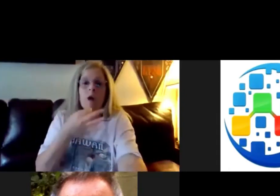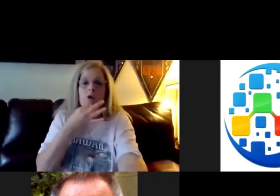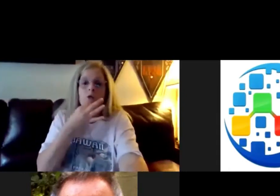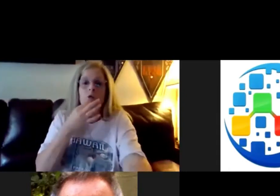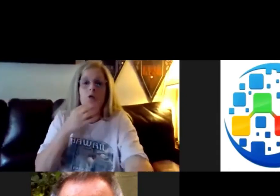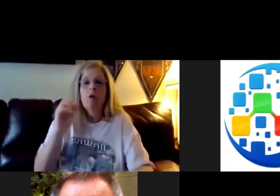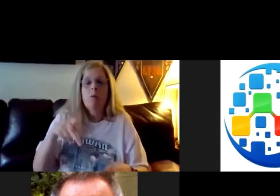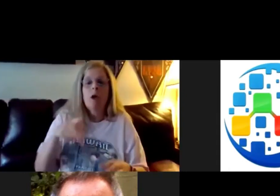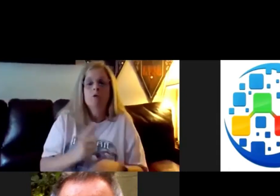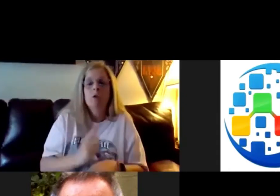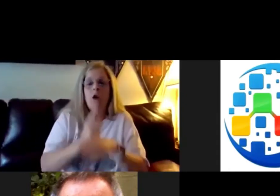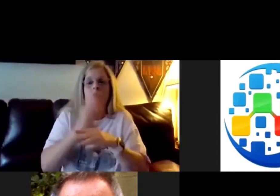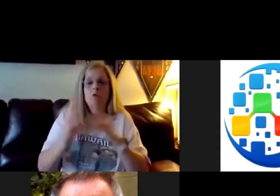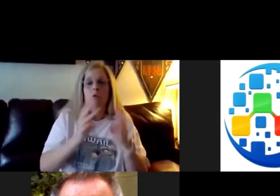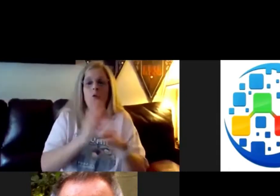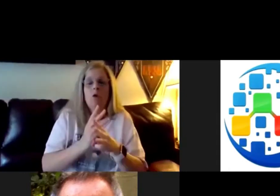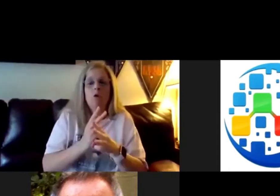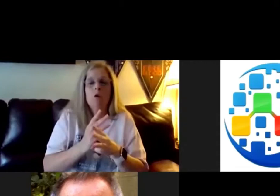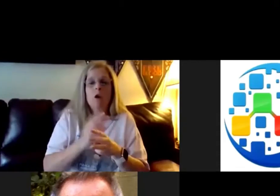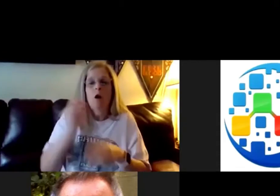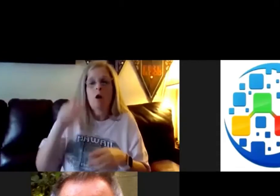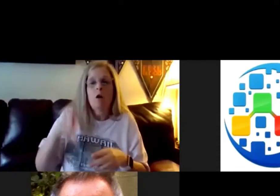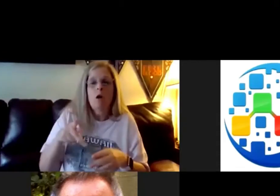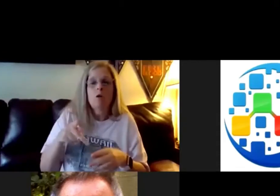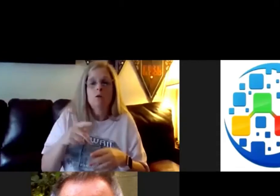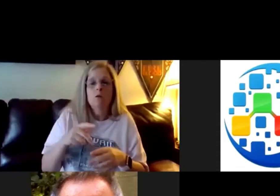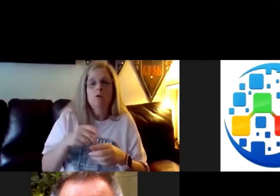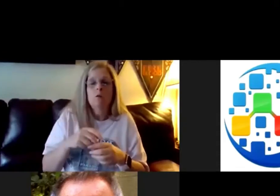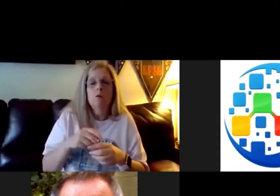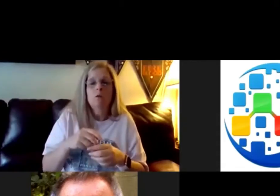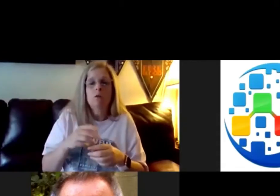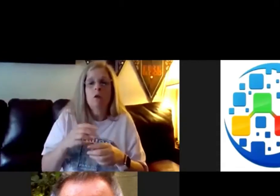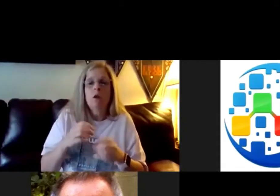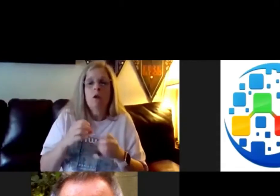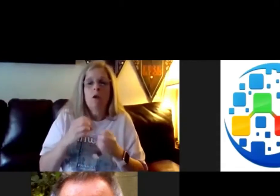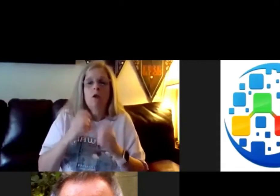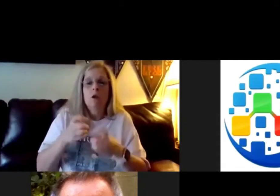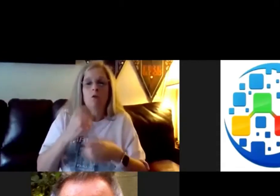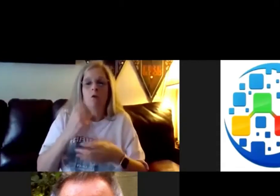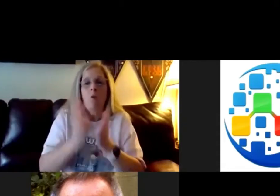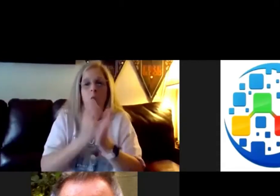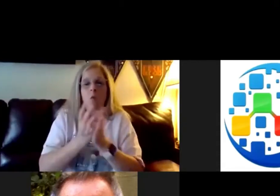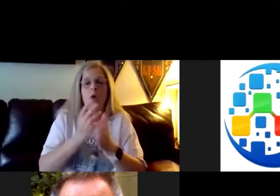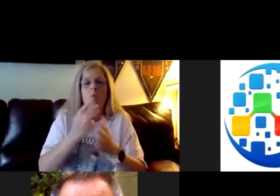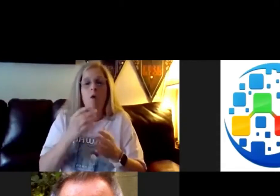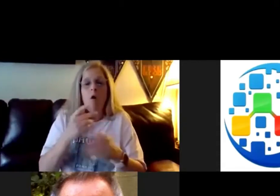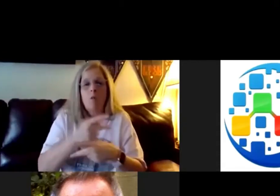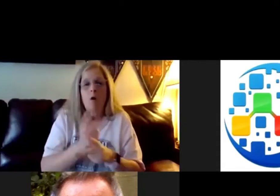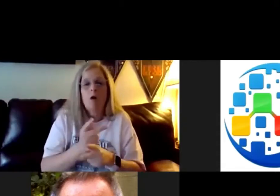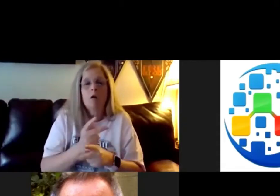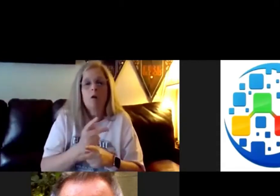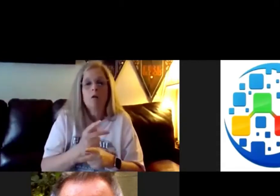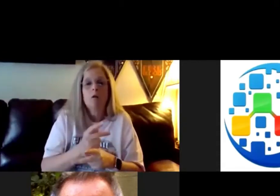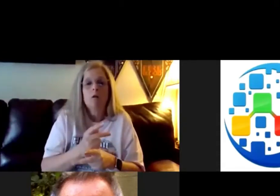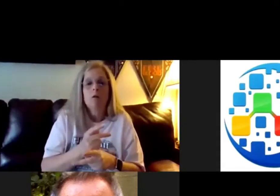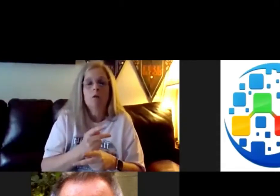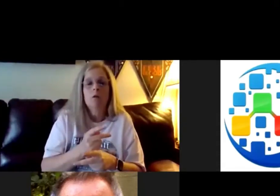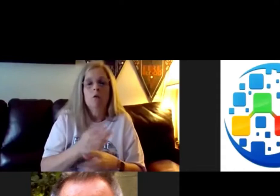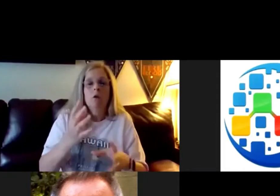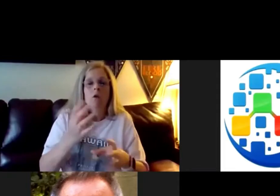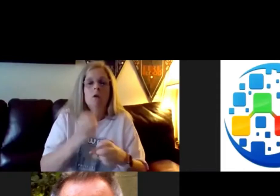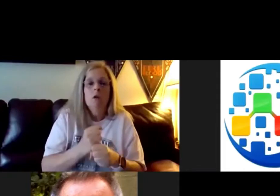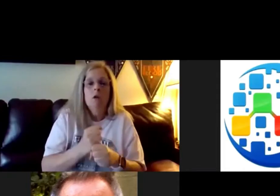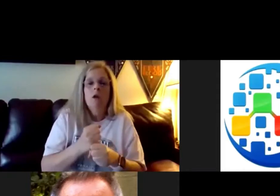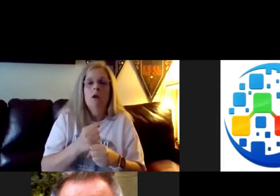world, Onpassive is going to release their webinar product. And I believe we're going to take a major market share away